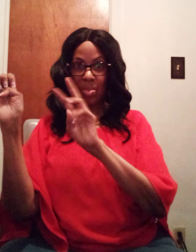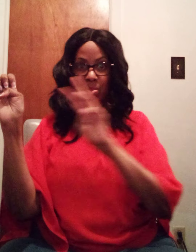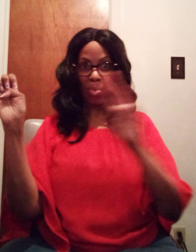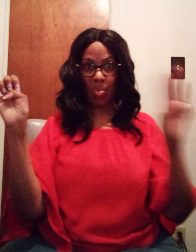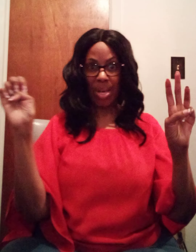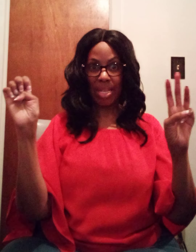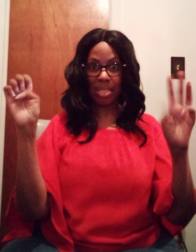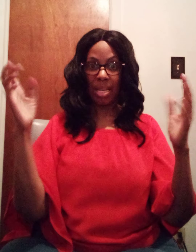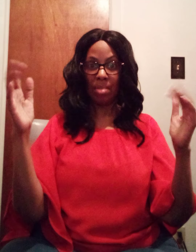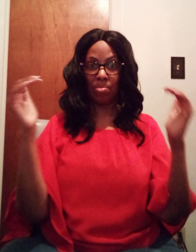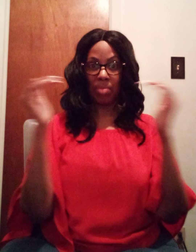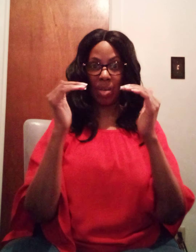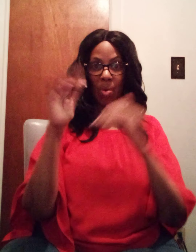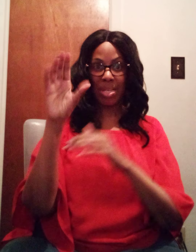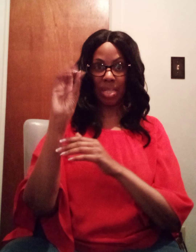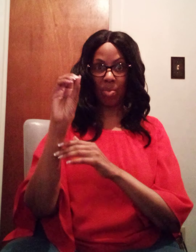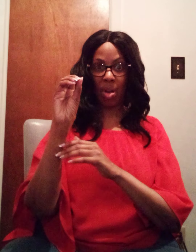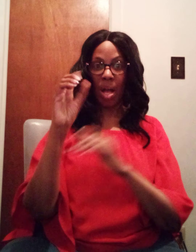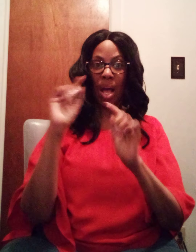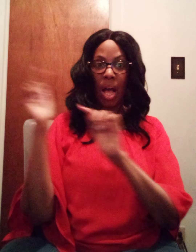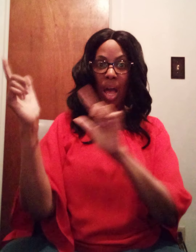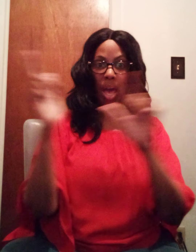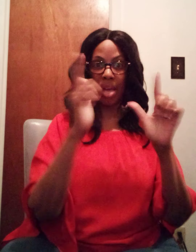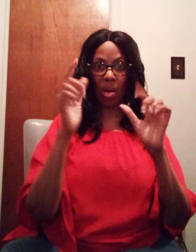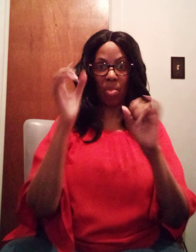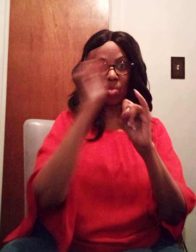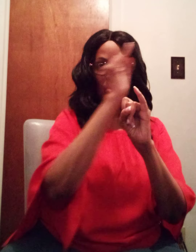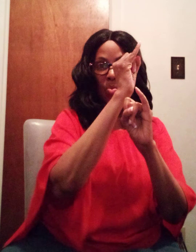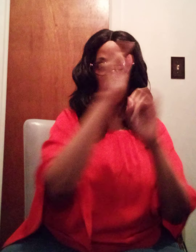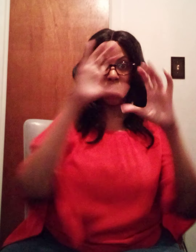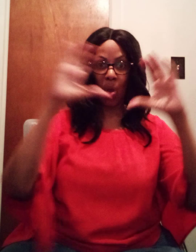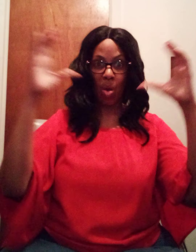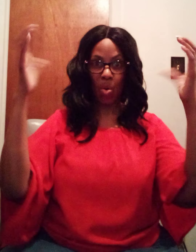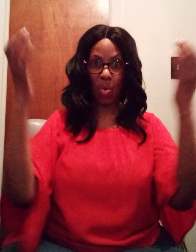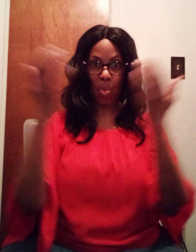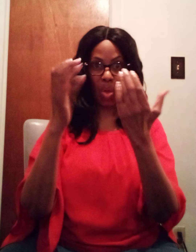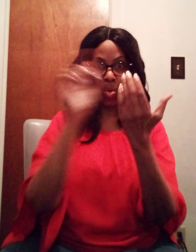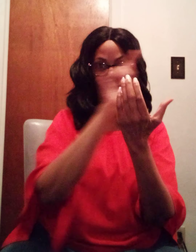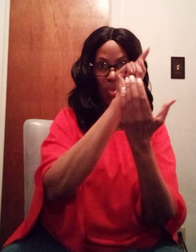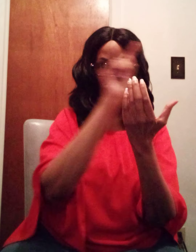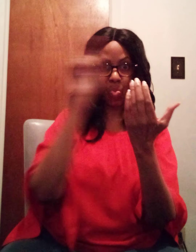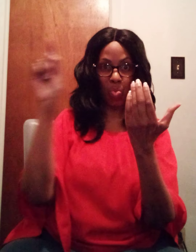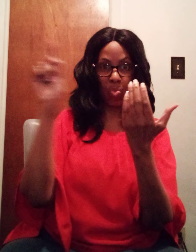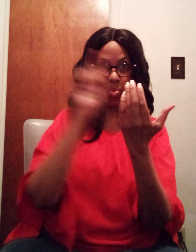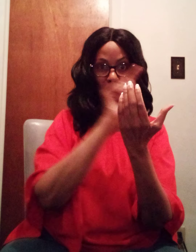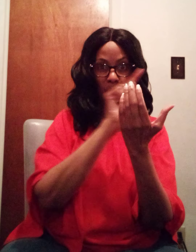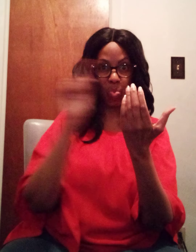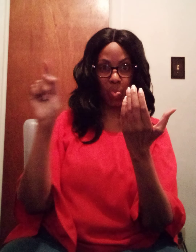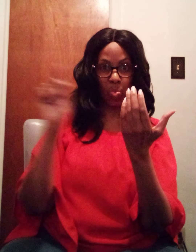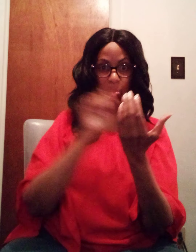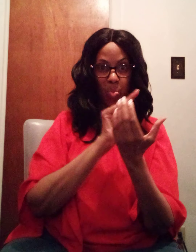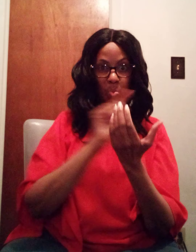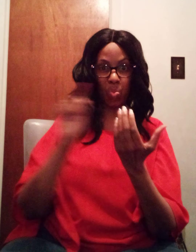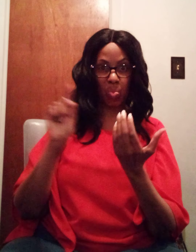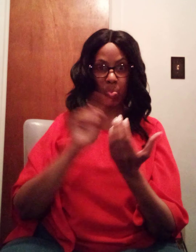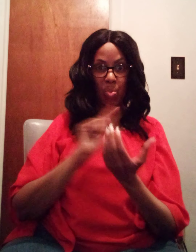of the imaginary lines going around the Earth in the same direction as the equator is called a parallel because they're